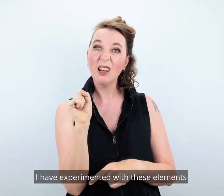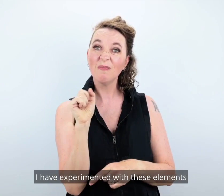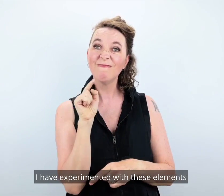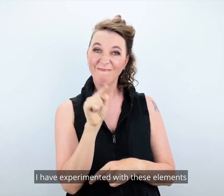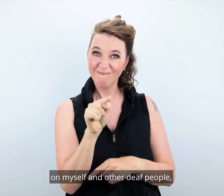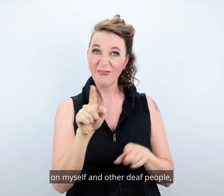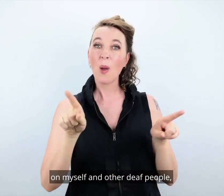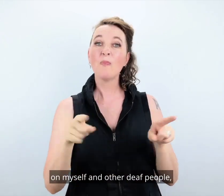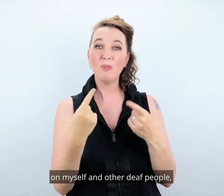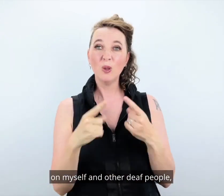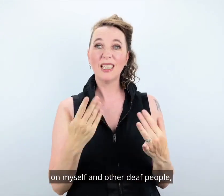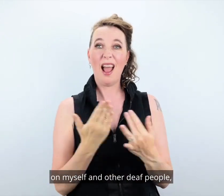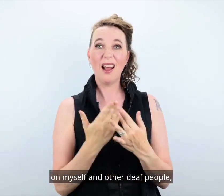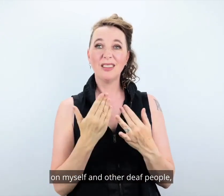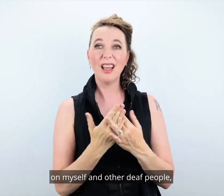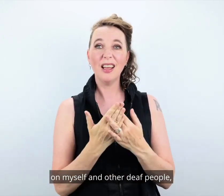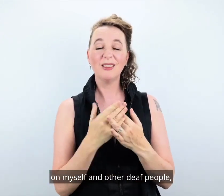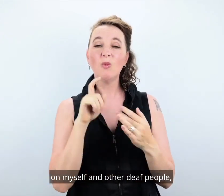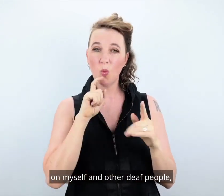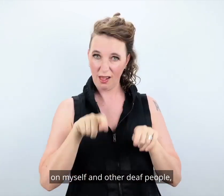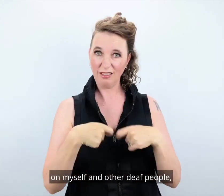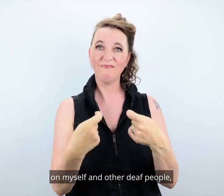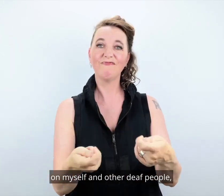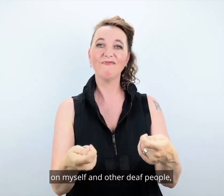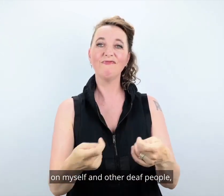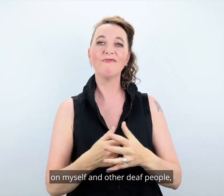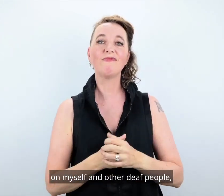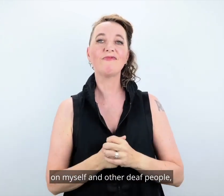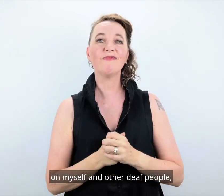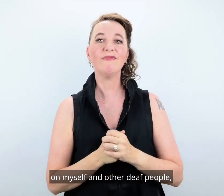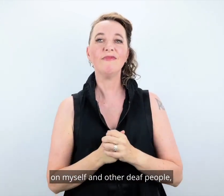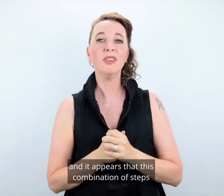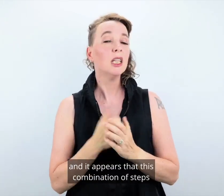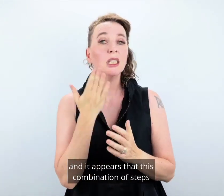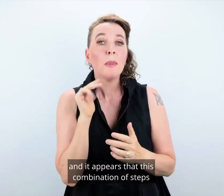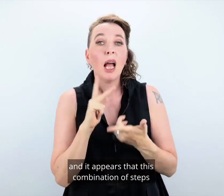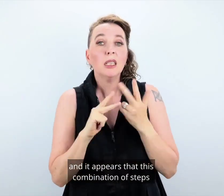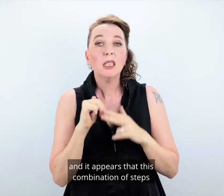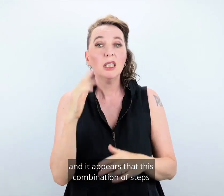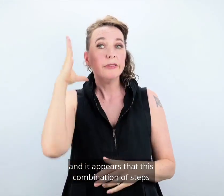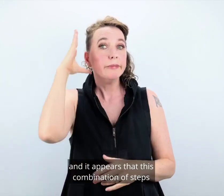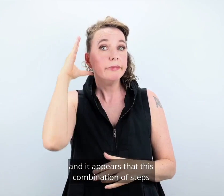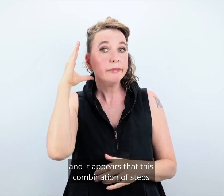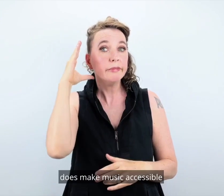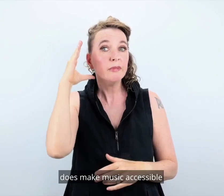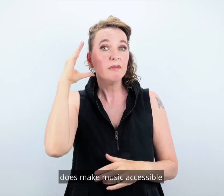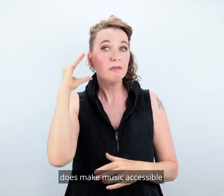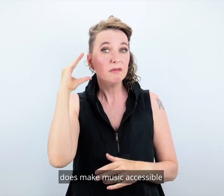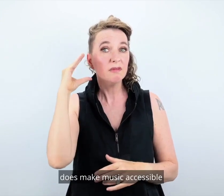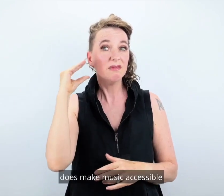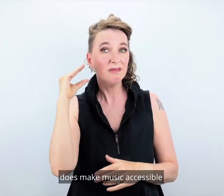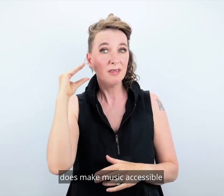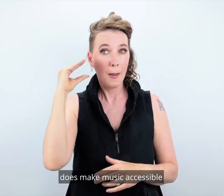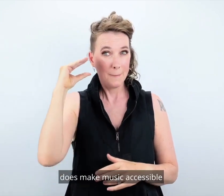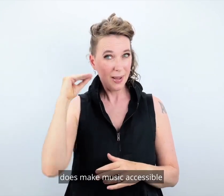elements on myself and other deaf people and it appears that this combination of steps does make music accessible